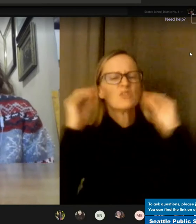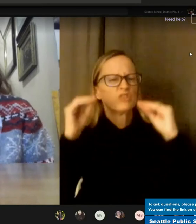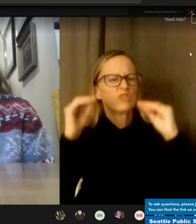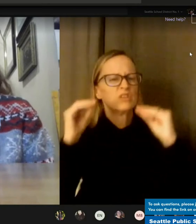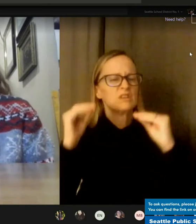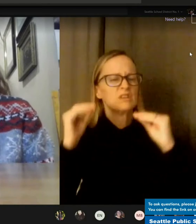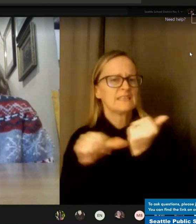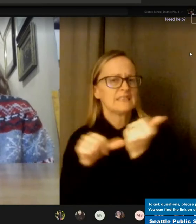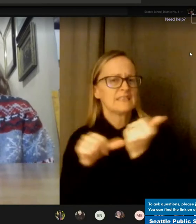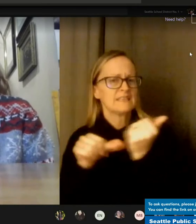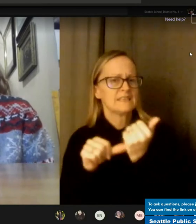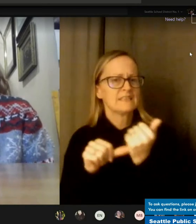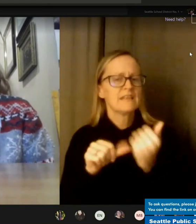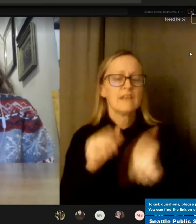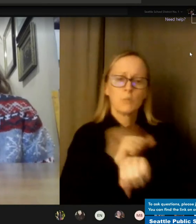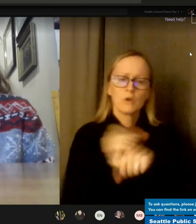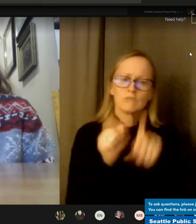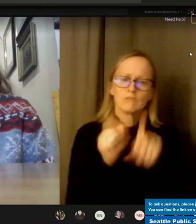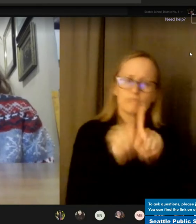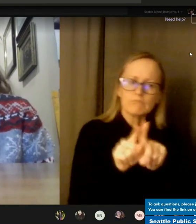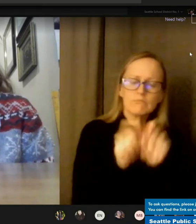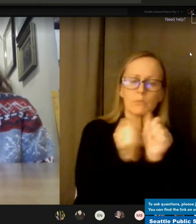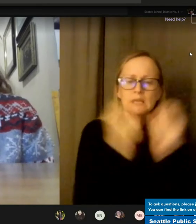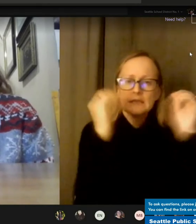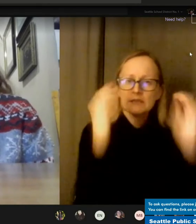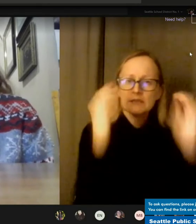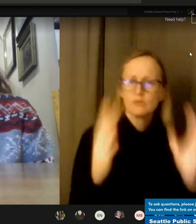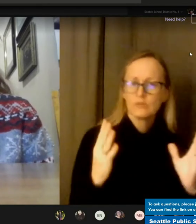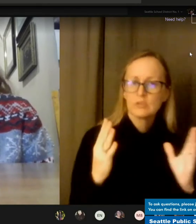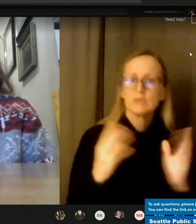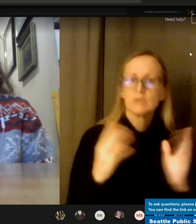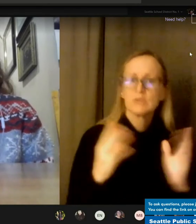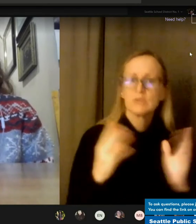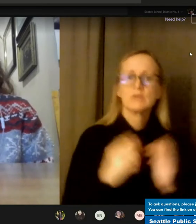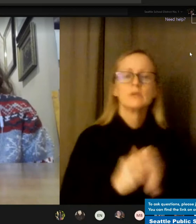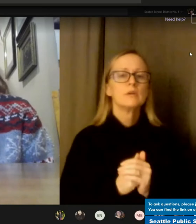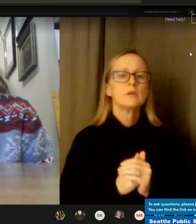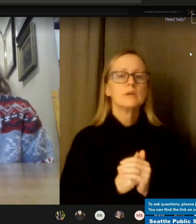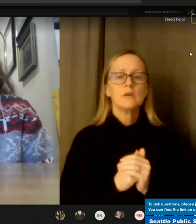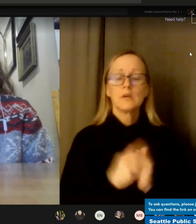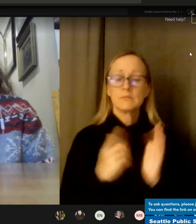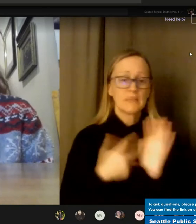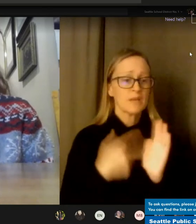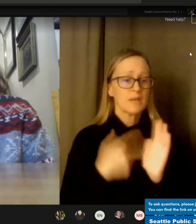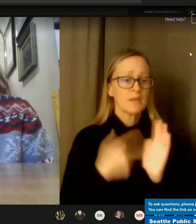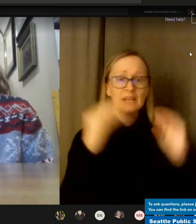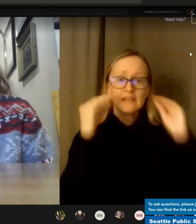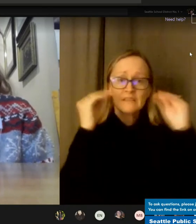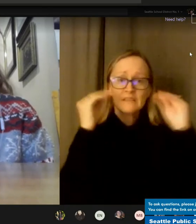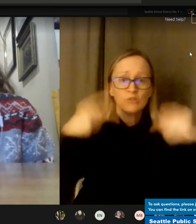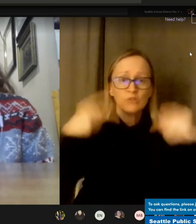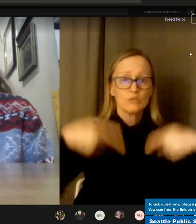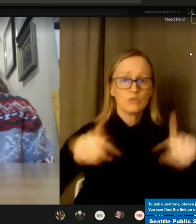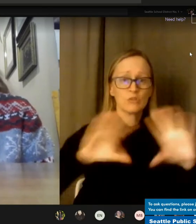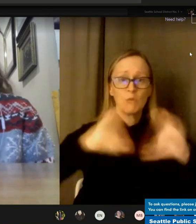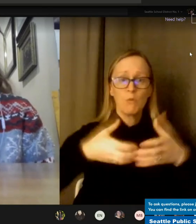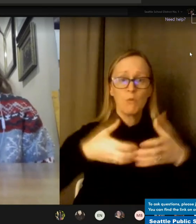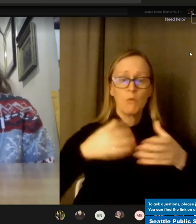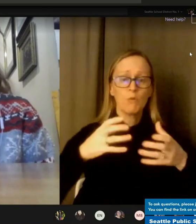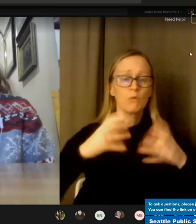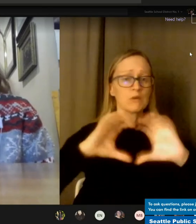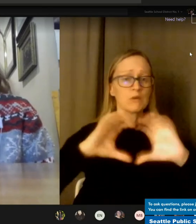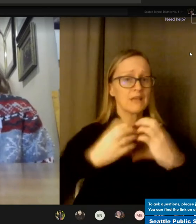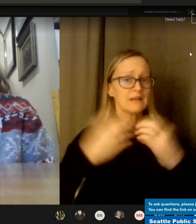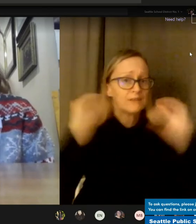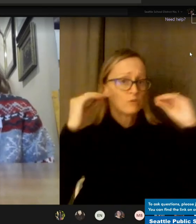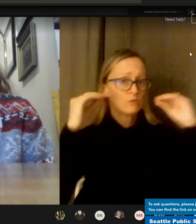many different ways. Some of them include, they teach during whole class instruction, they teach in small